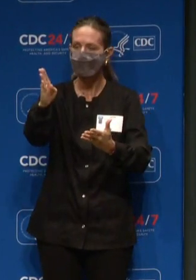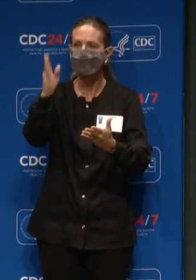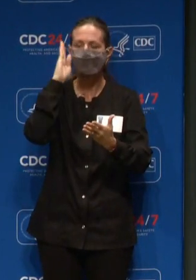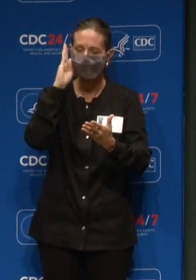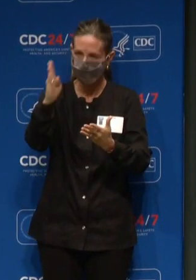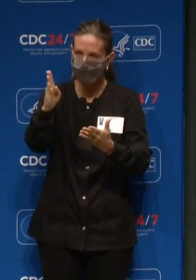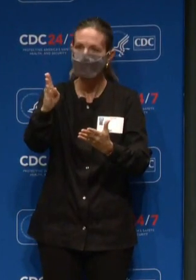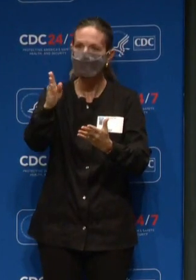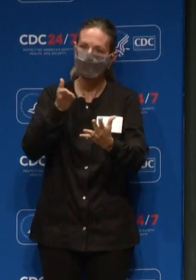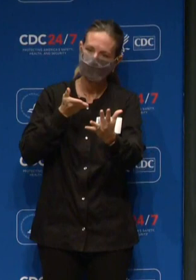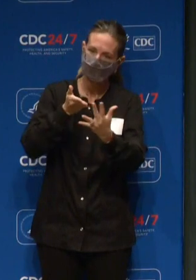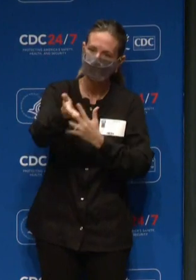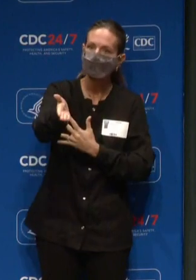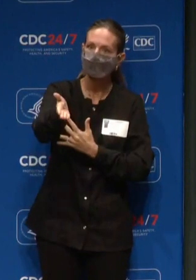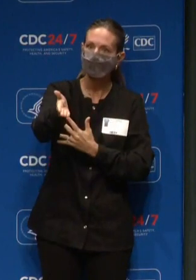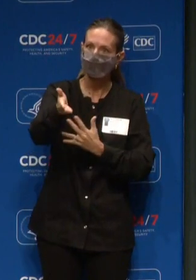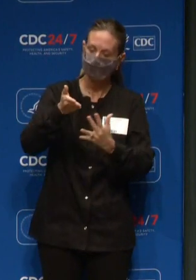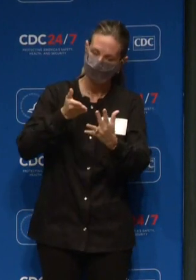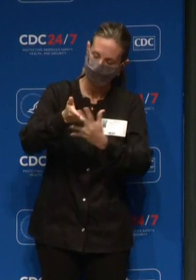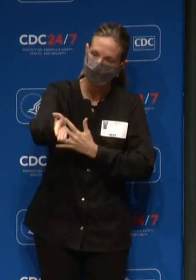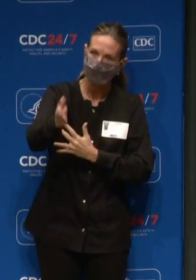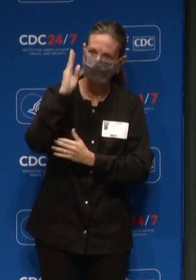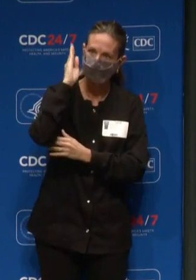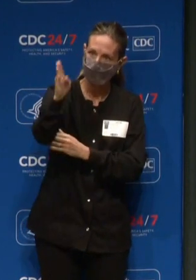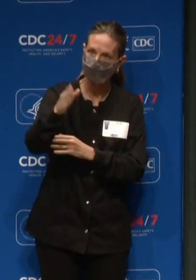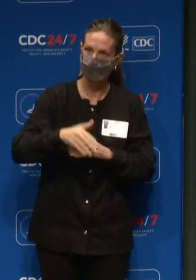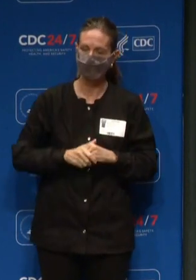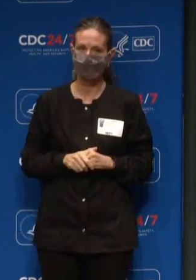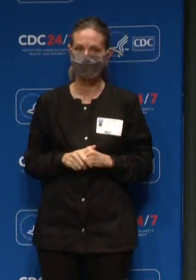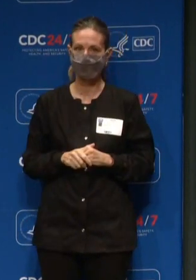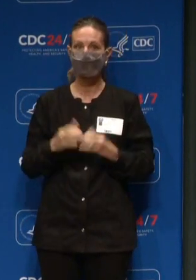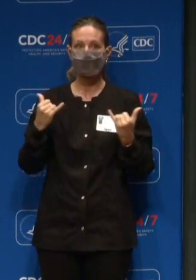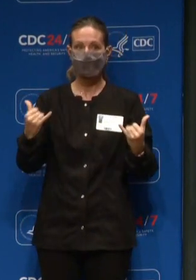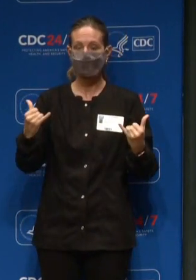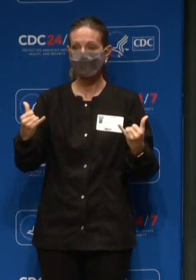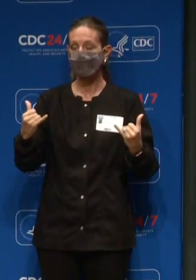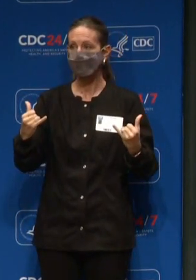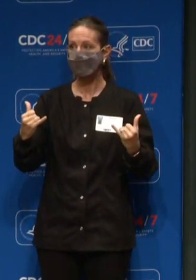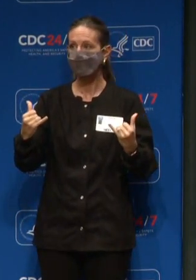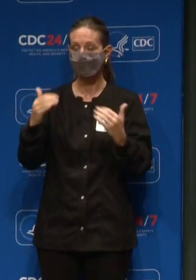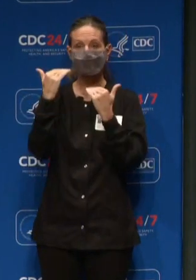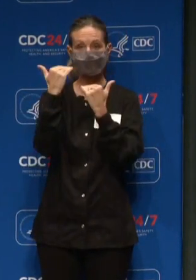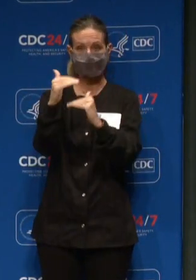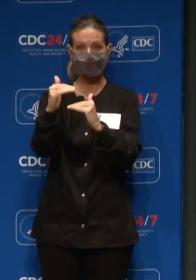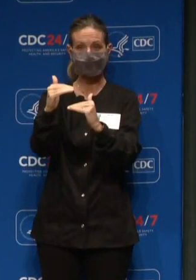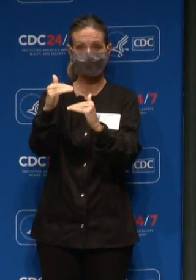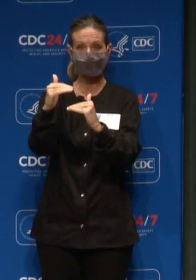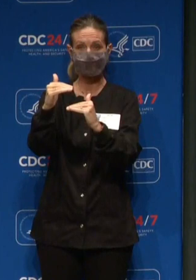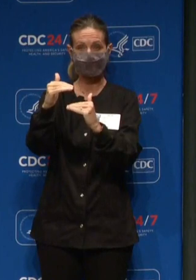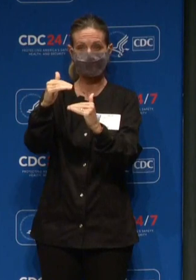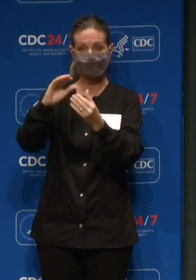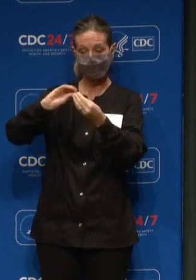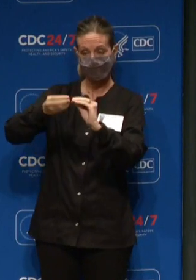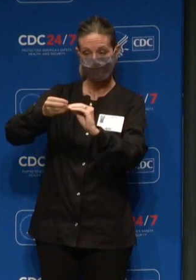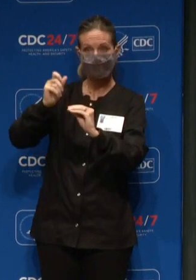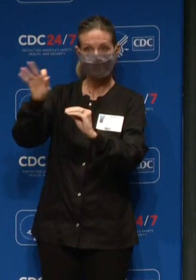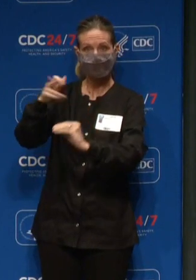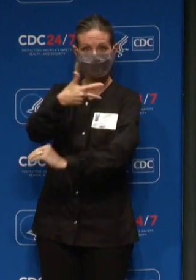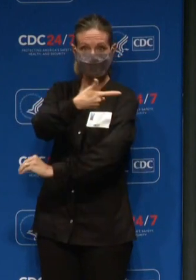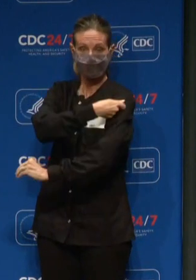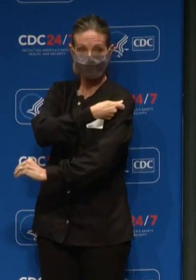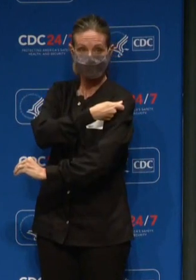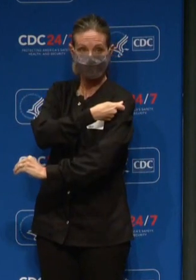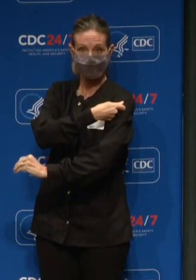also optimistic that we'll have a limited supply of one or more COVID vaccines available